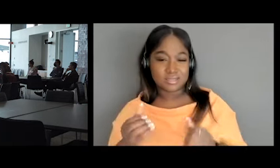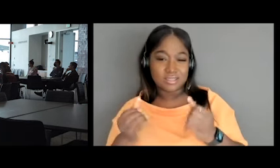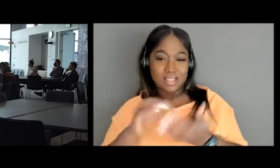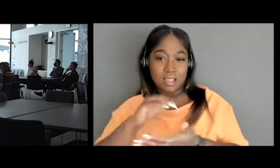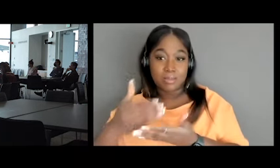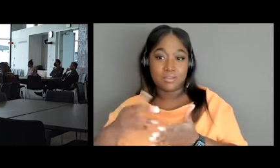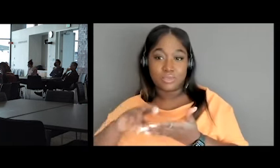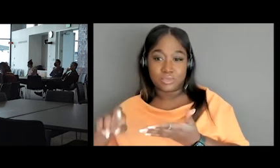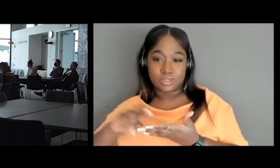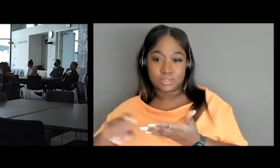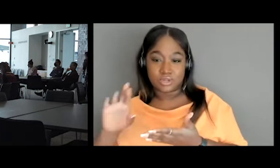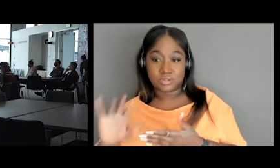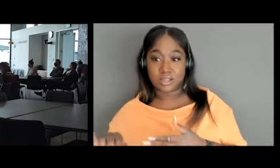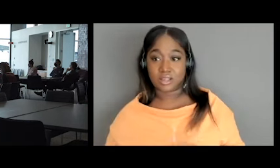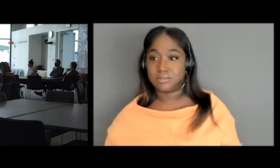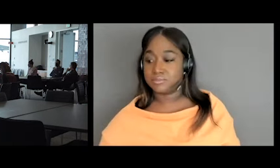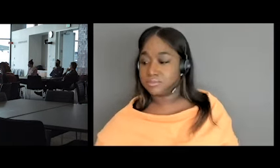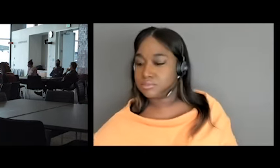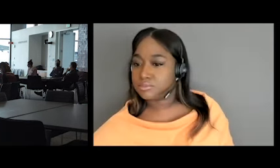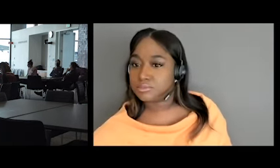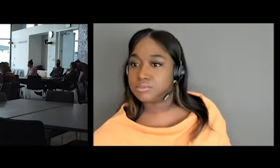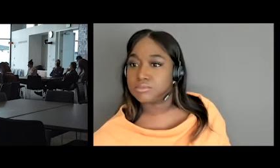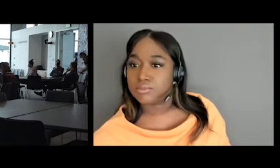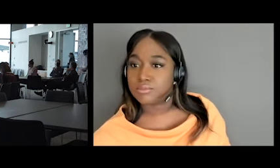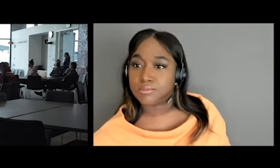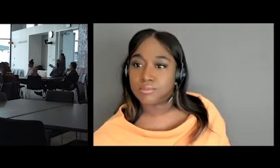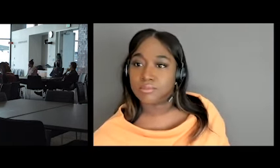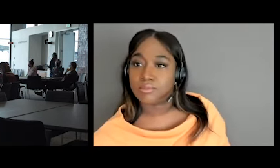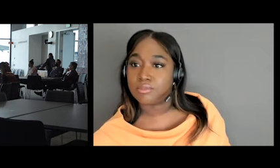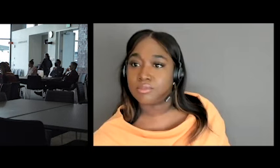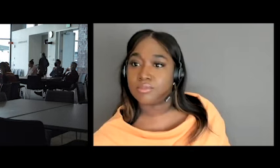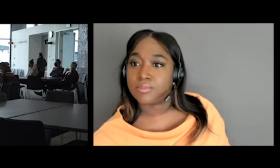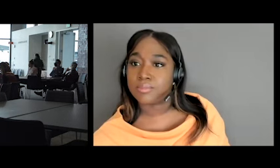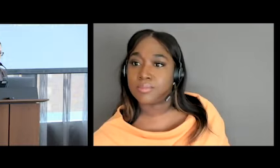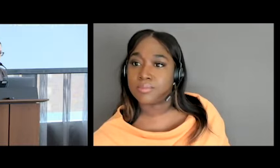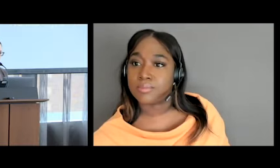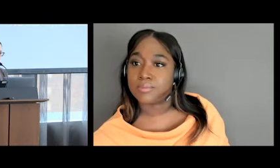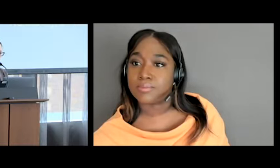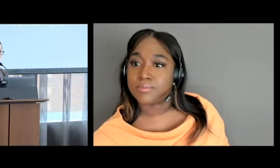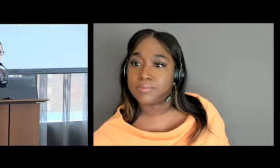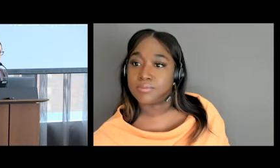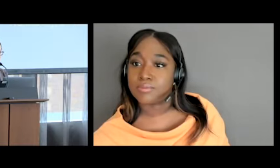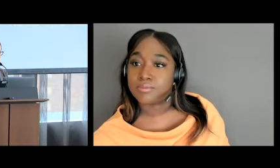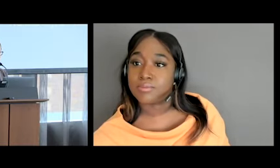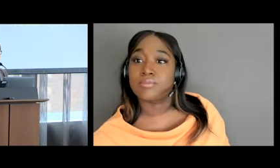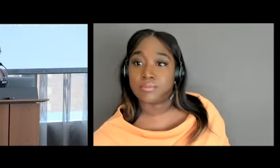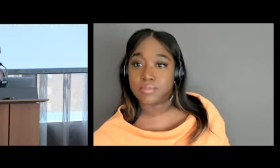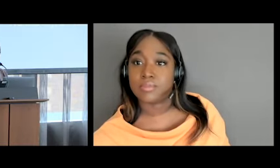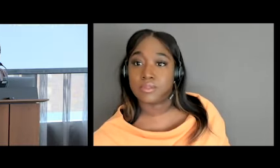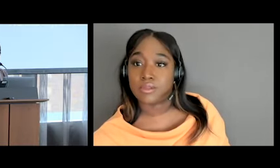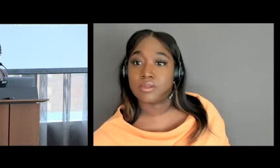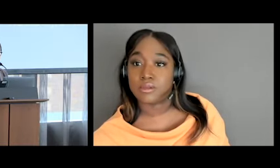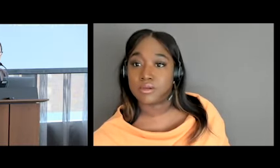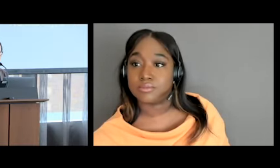or sorry. have you Yes. repeat what's being said? Fair enough. So Carol mentioned the cost